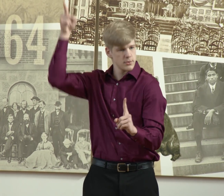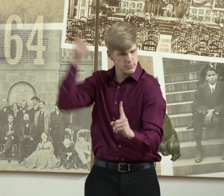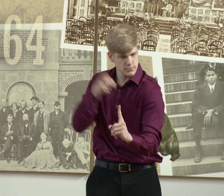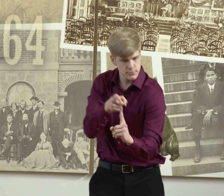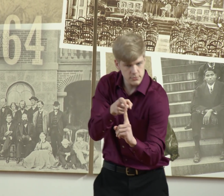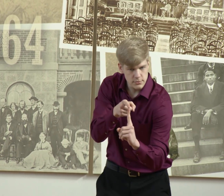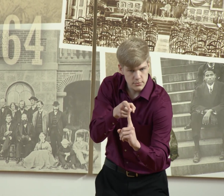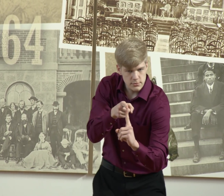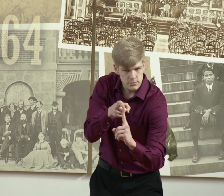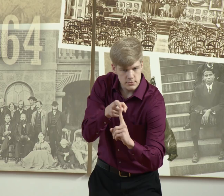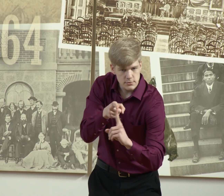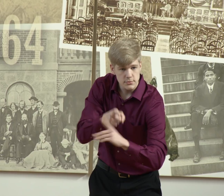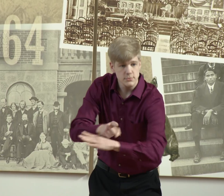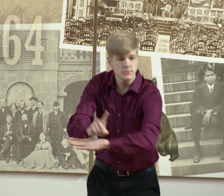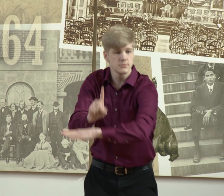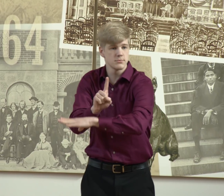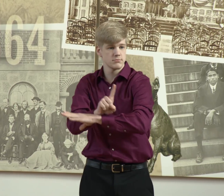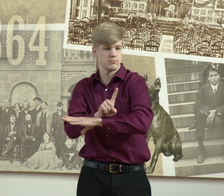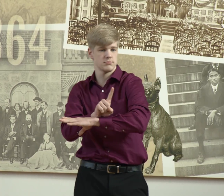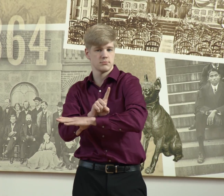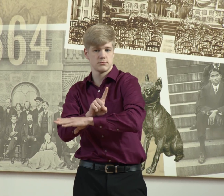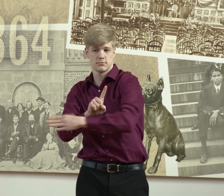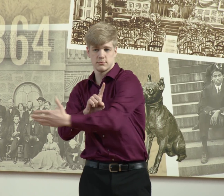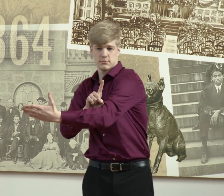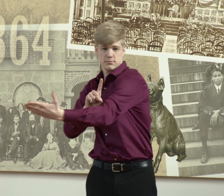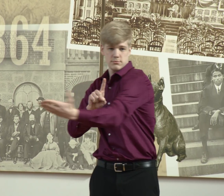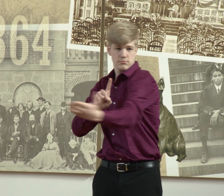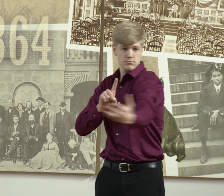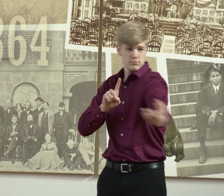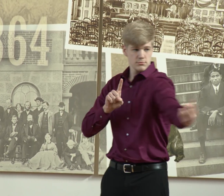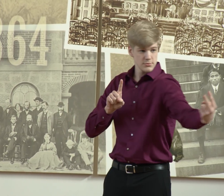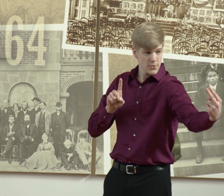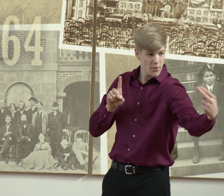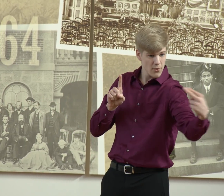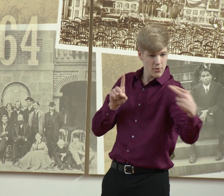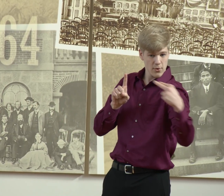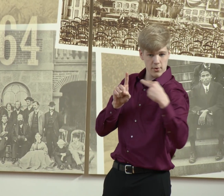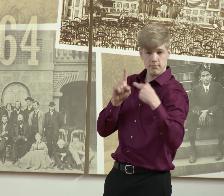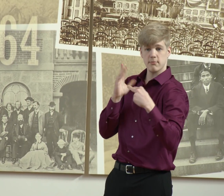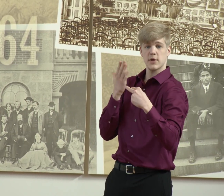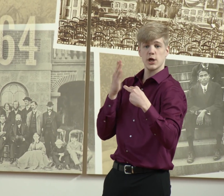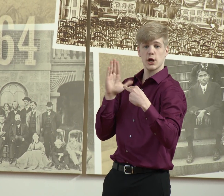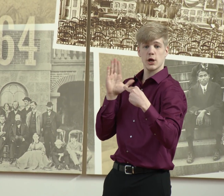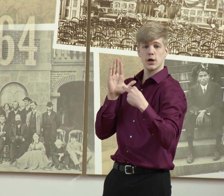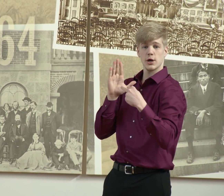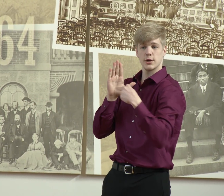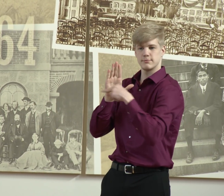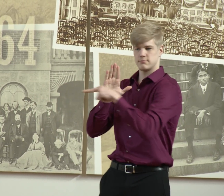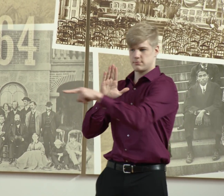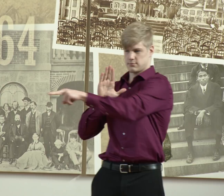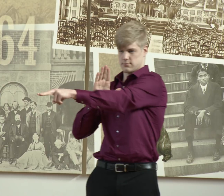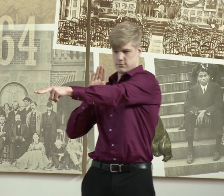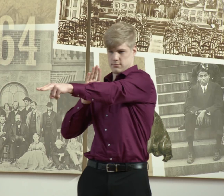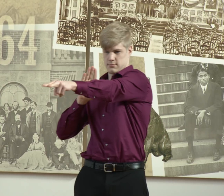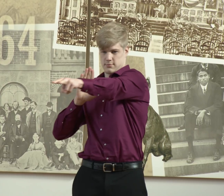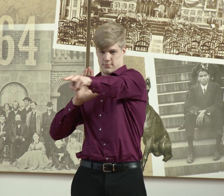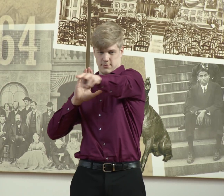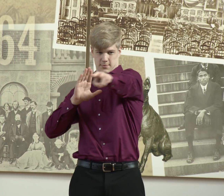the word to the action, with this special observance, that you overstep not the modesty of nature, for anything